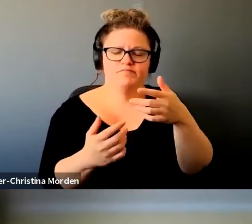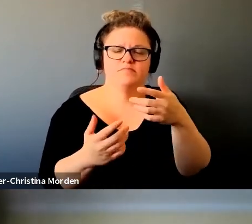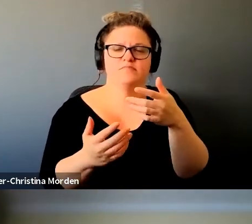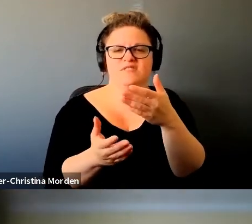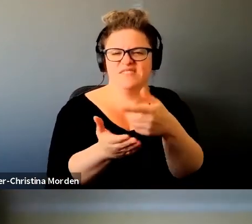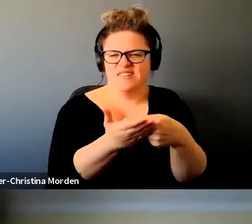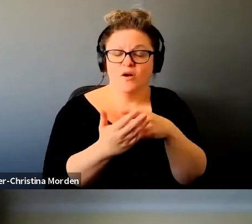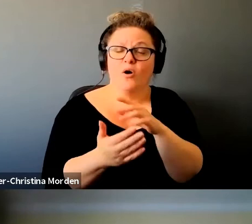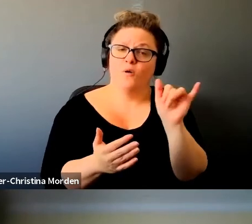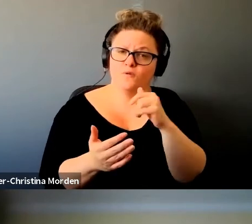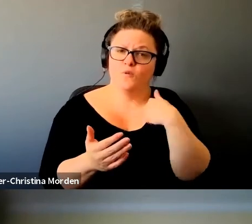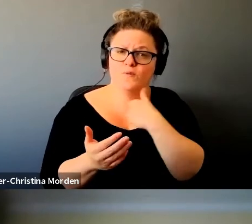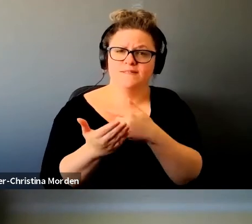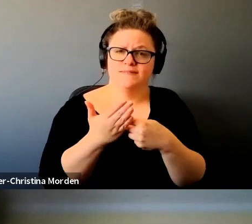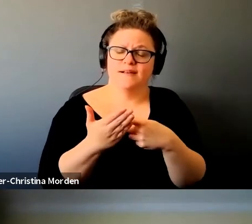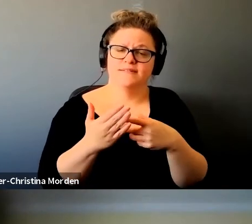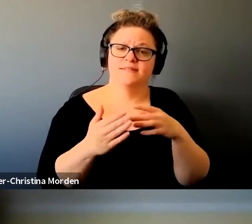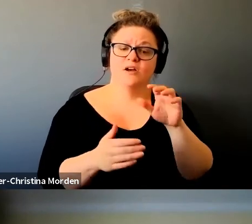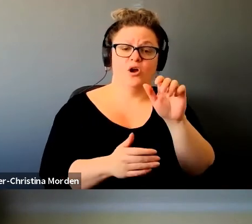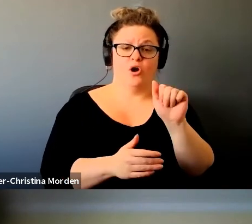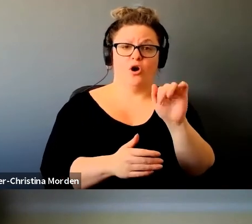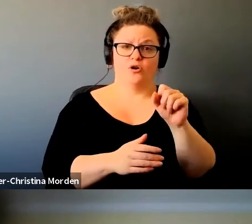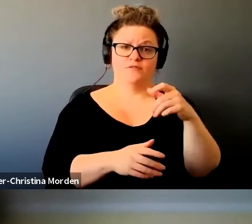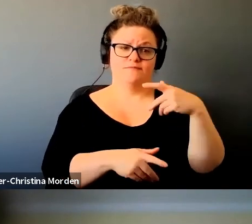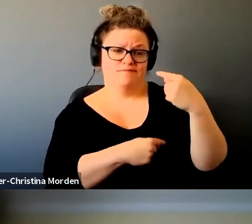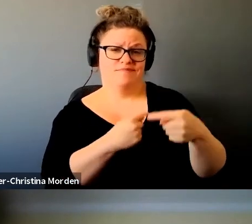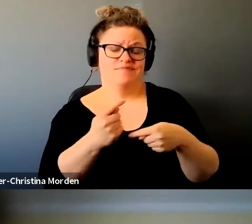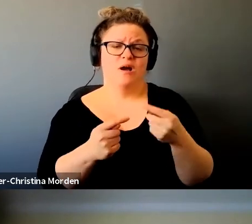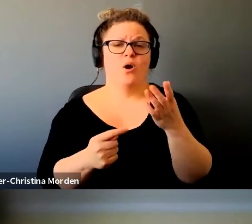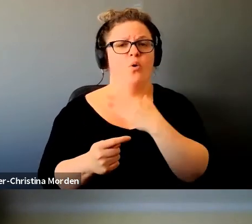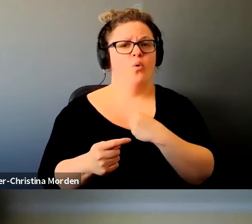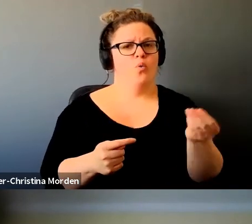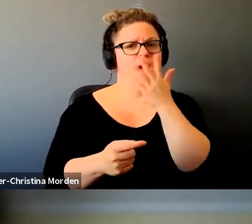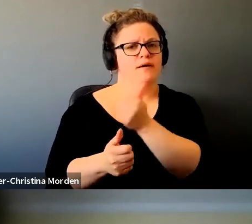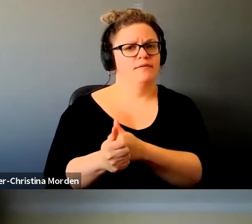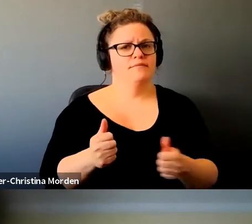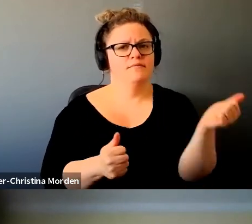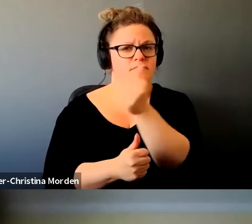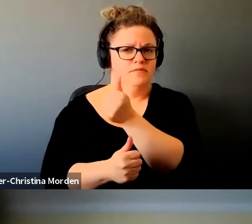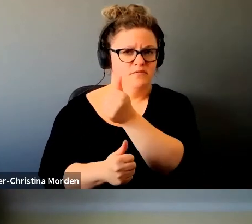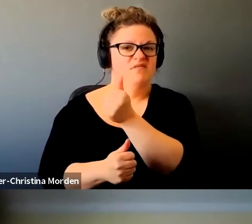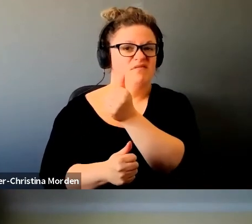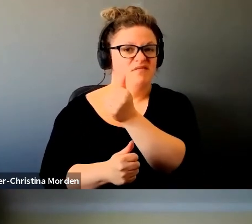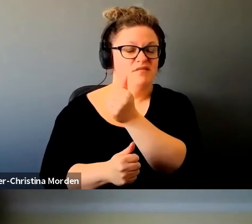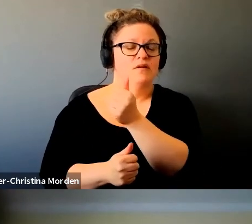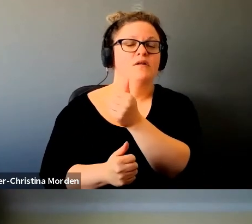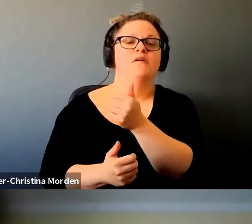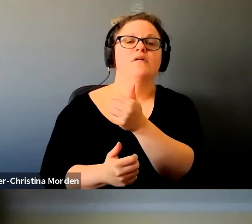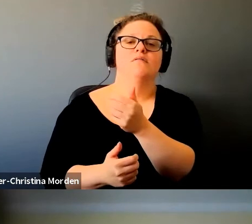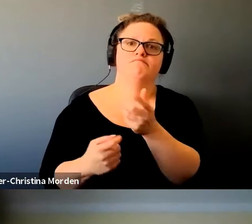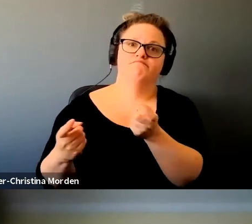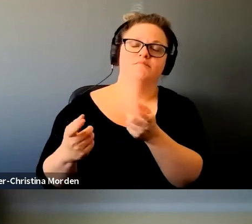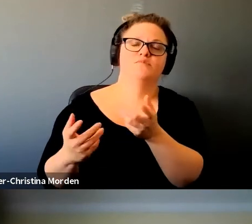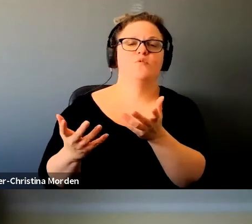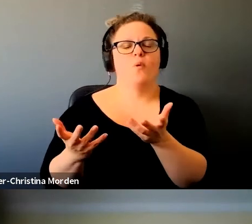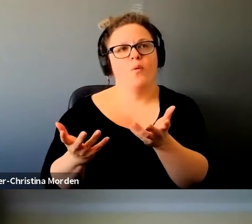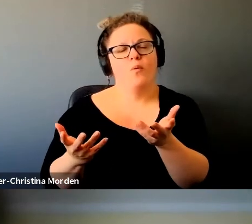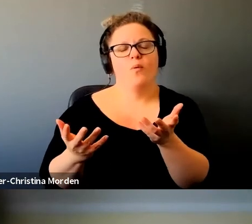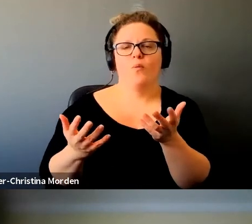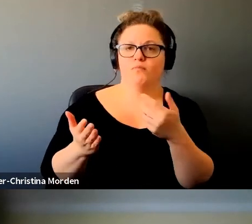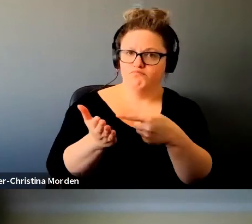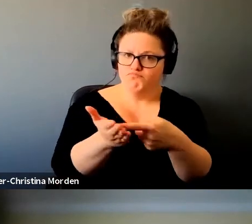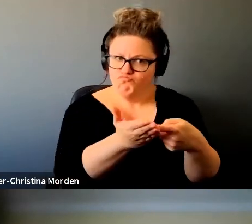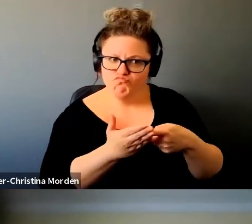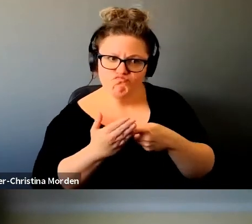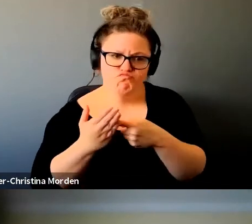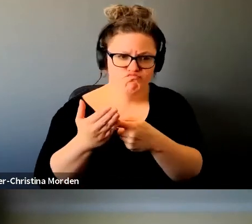white supremacy within traditional arts institutions, I think that we're now at a place where we can start having